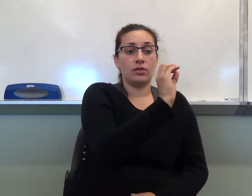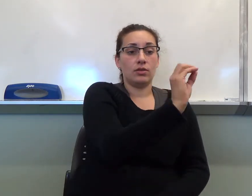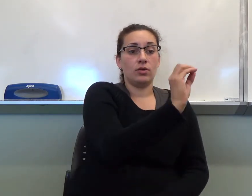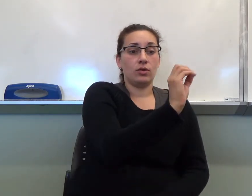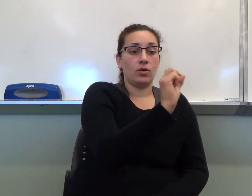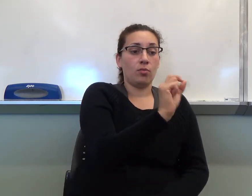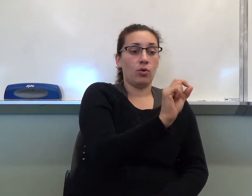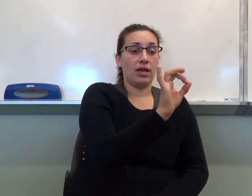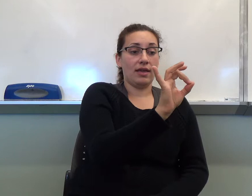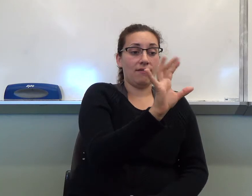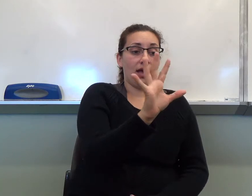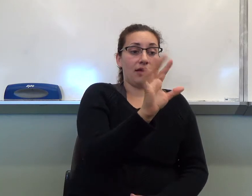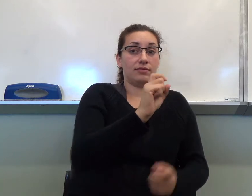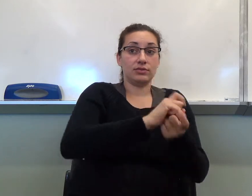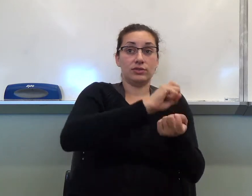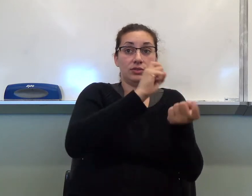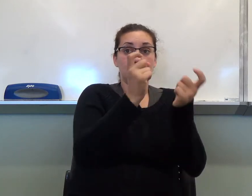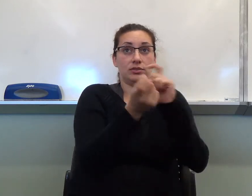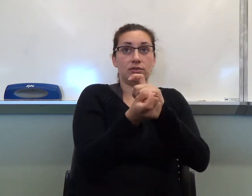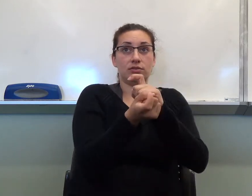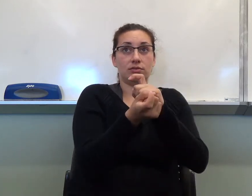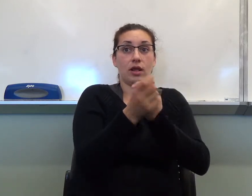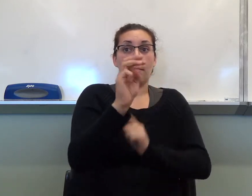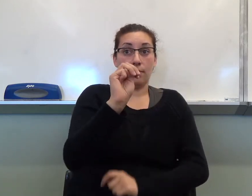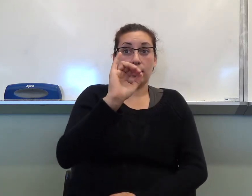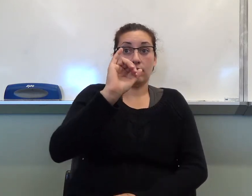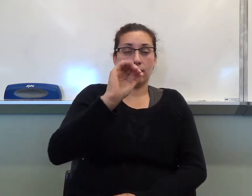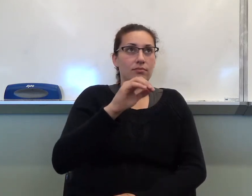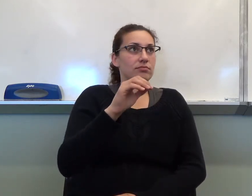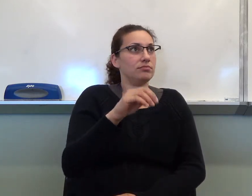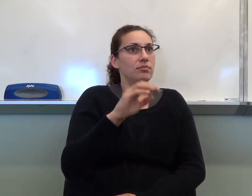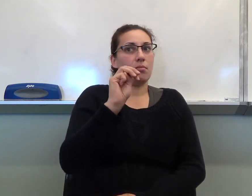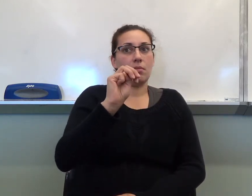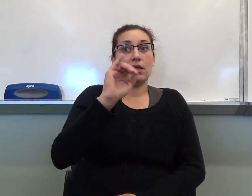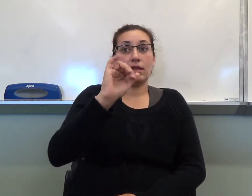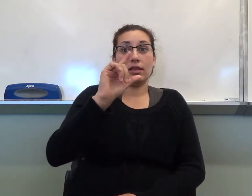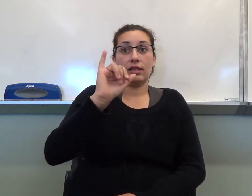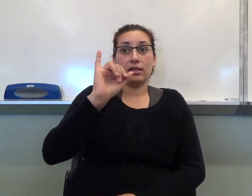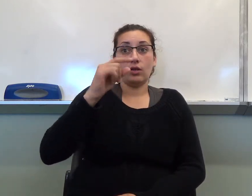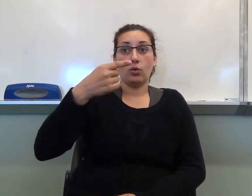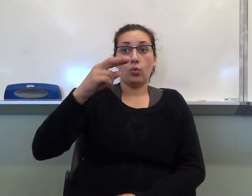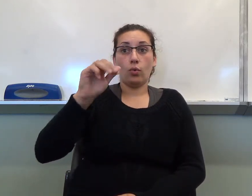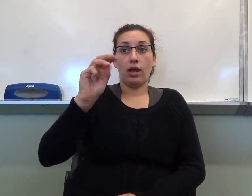0.85 micrograms, no, this is milligrams, sorry, into micrograms.